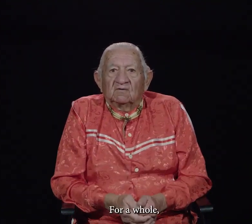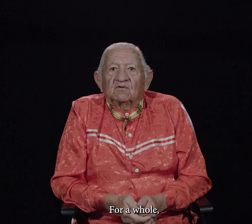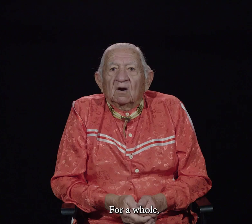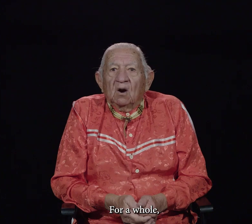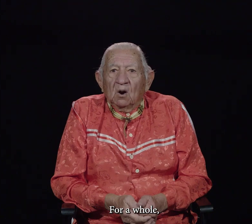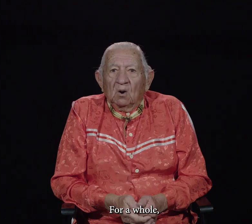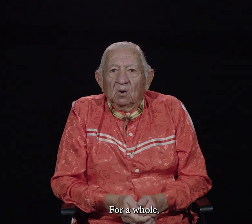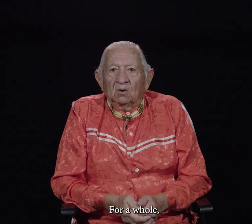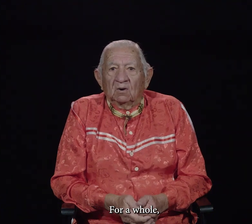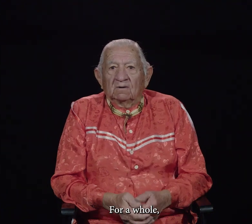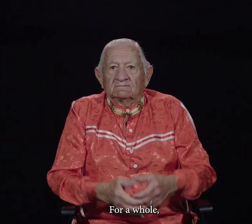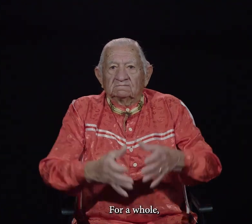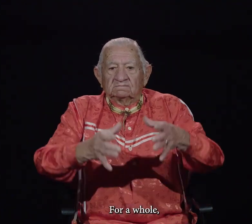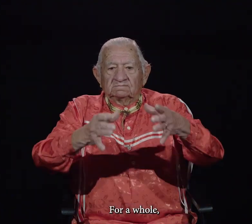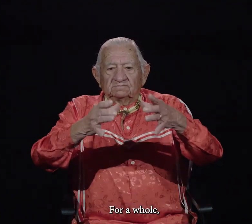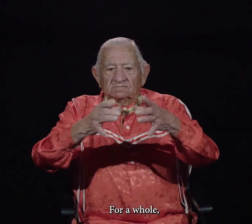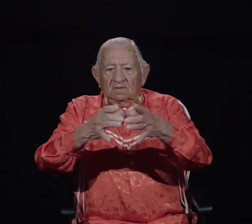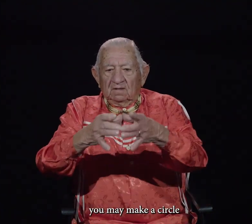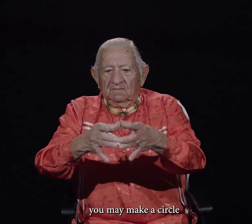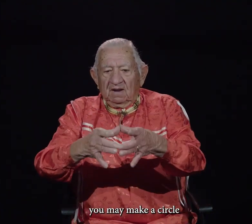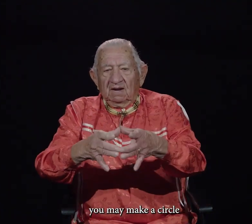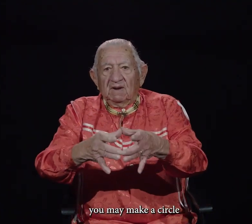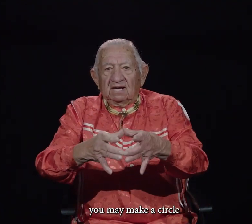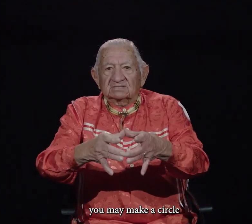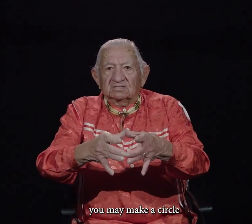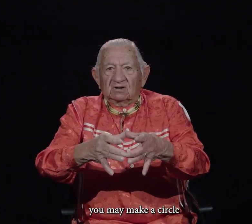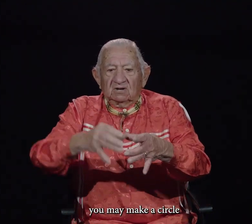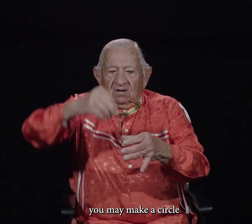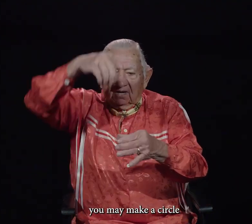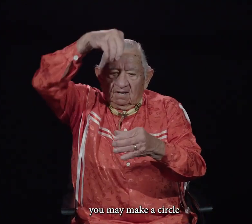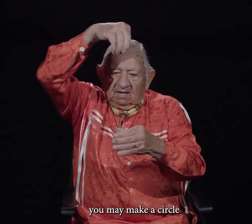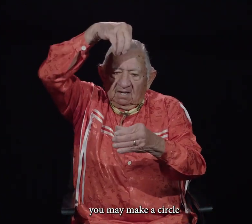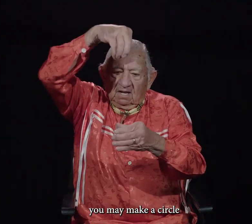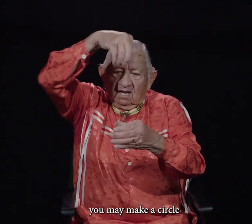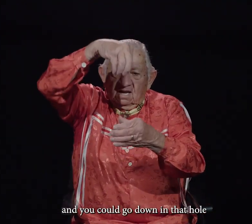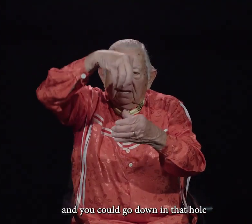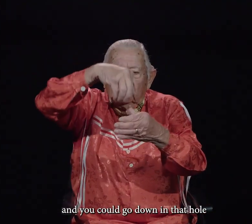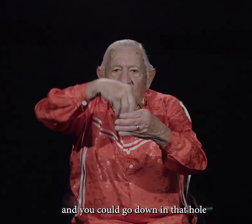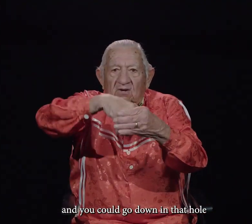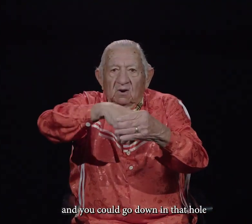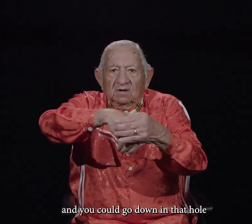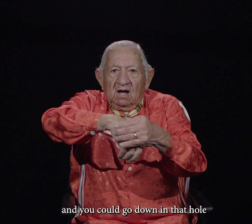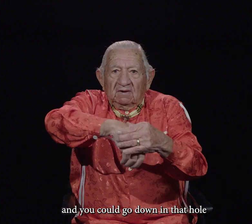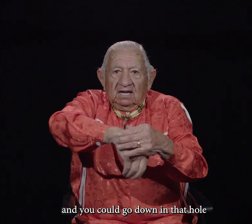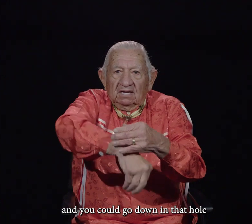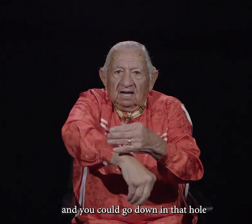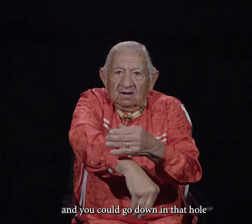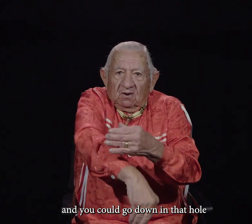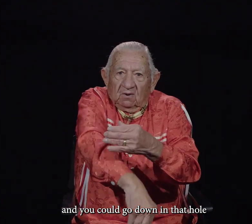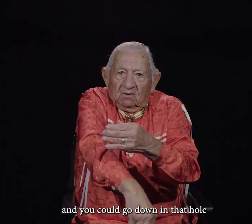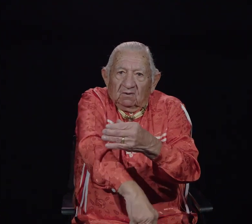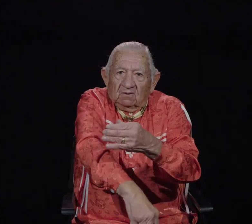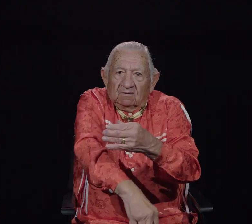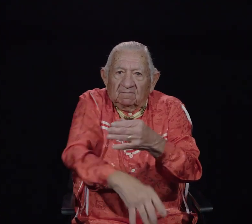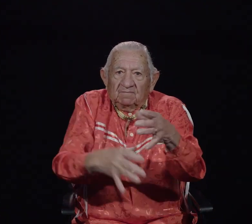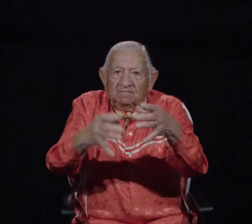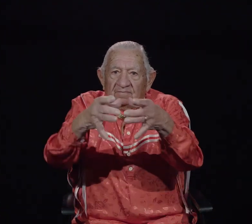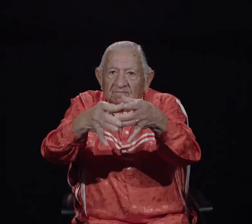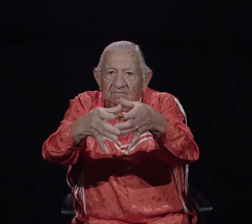For a hole, you may make a circle and you could go down in that hole.